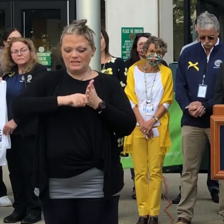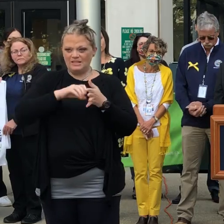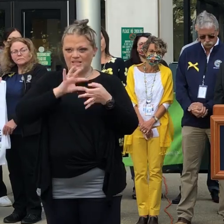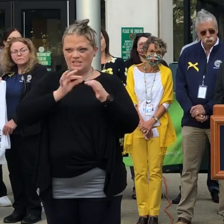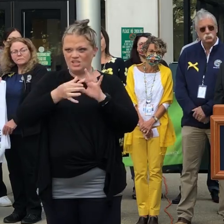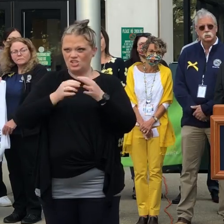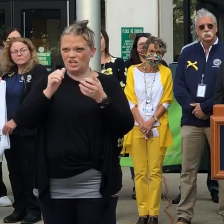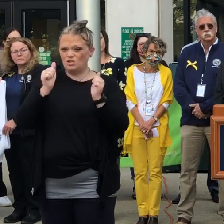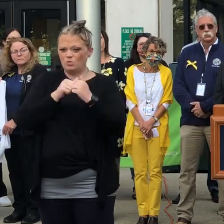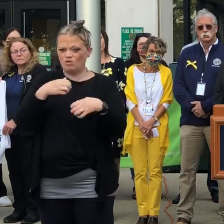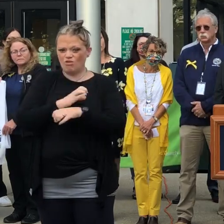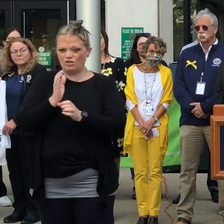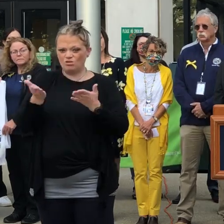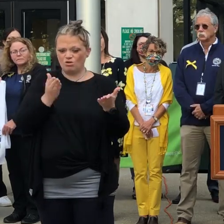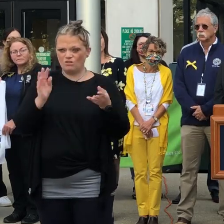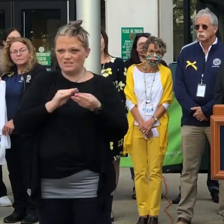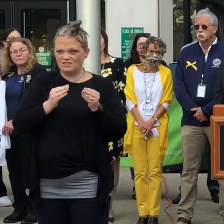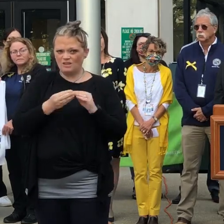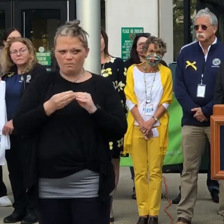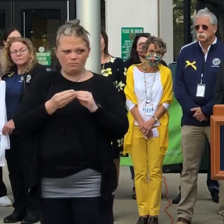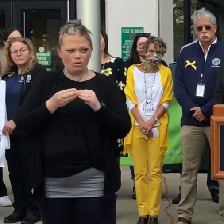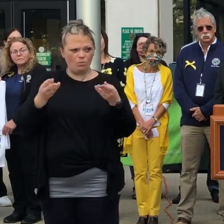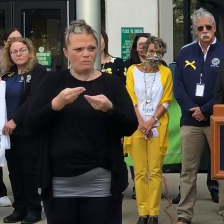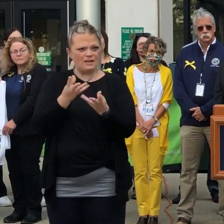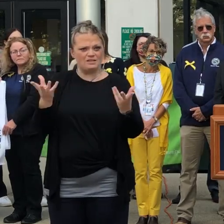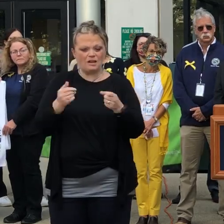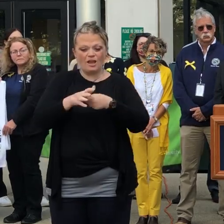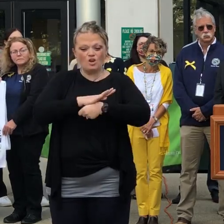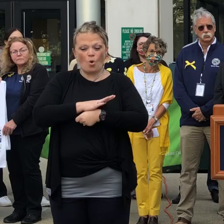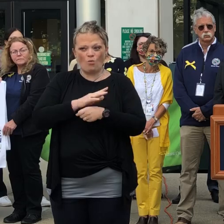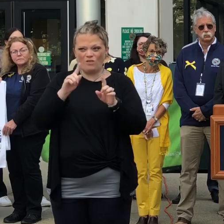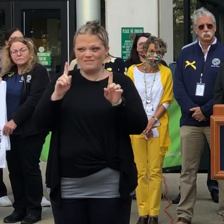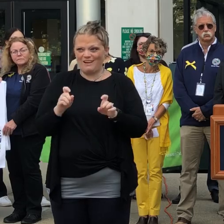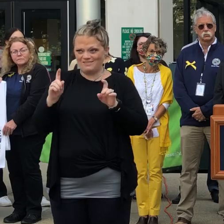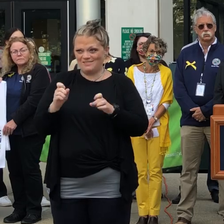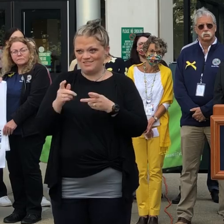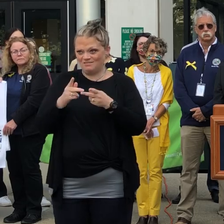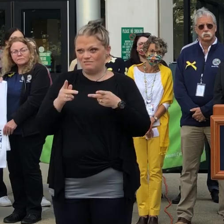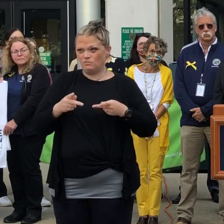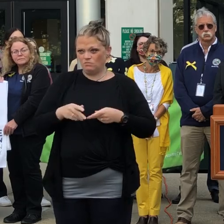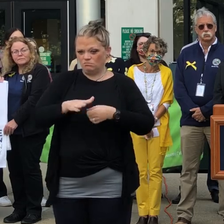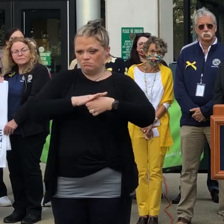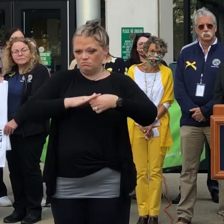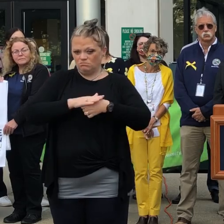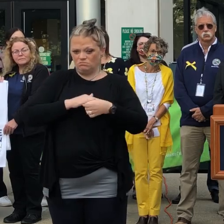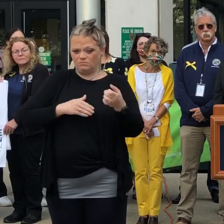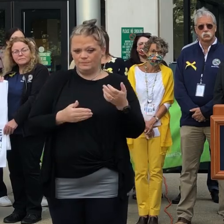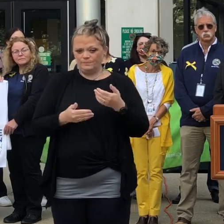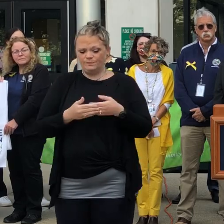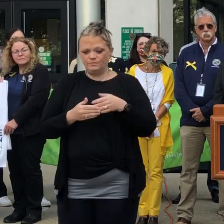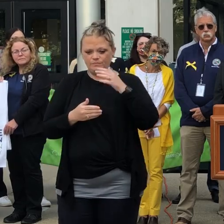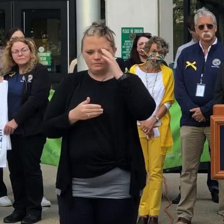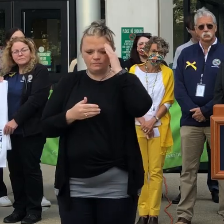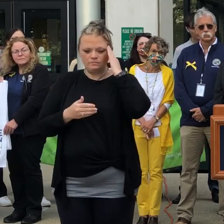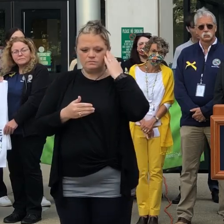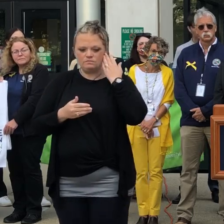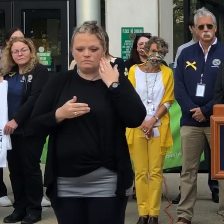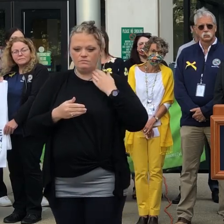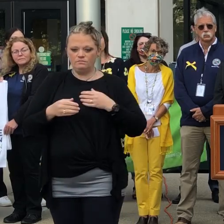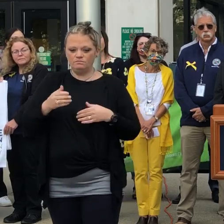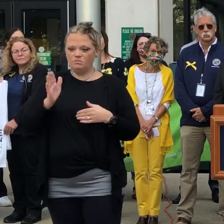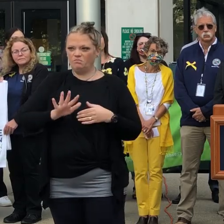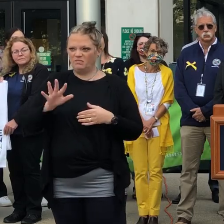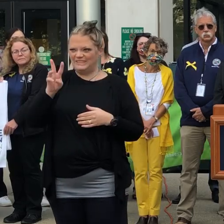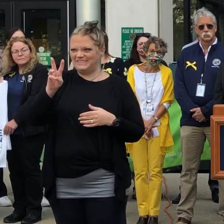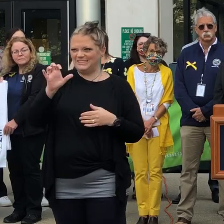the crisis services number out at the COVID testing sites. Close to 600 gun locks were